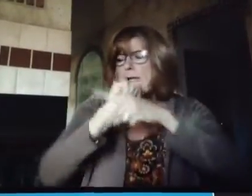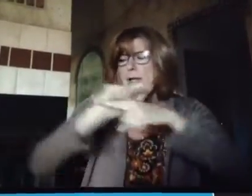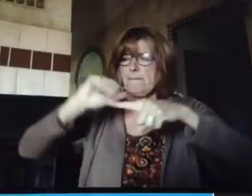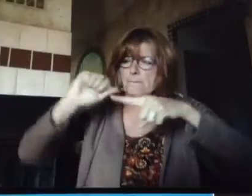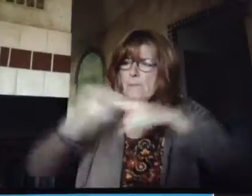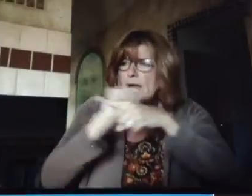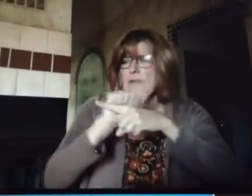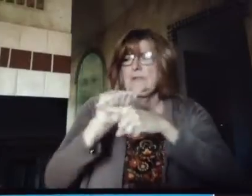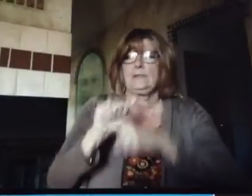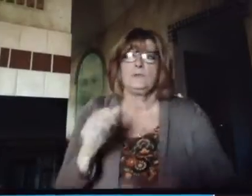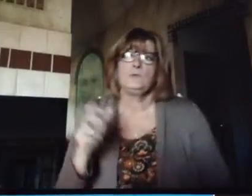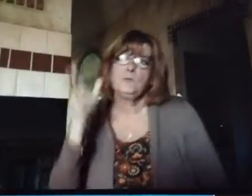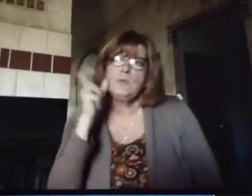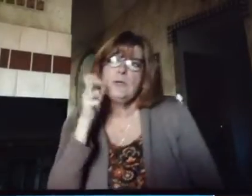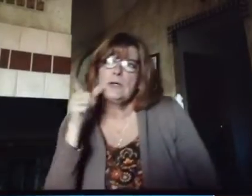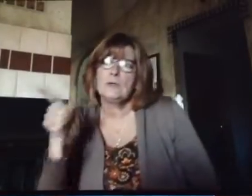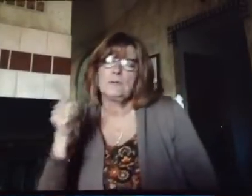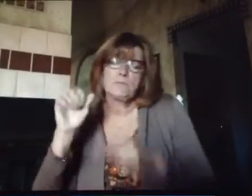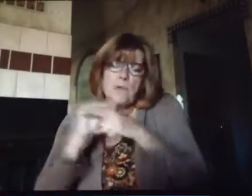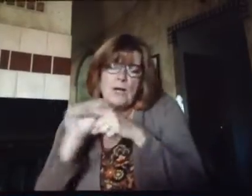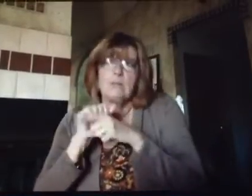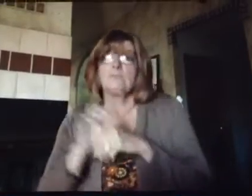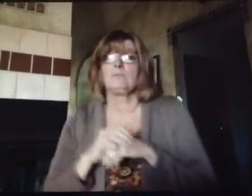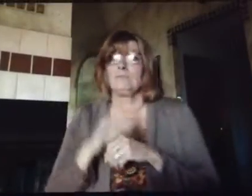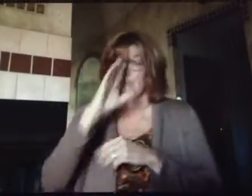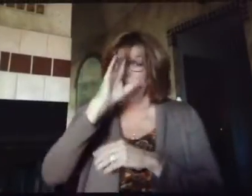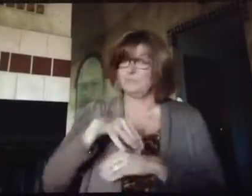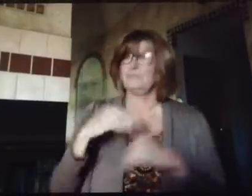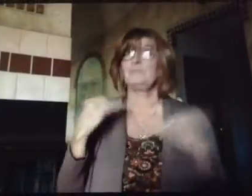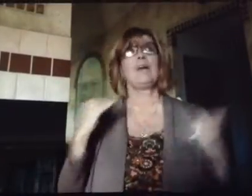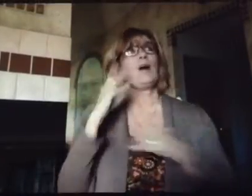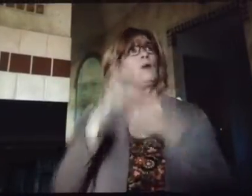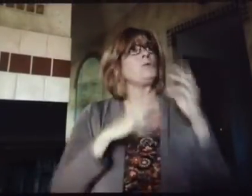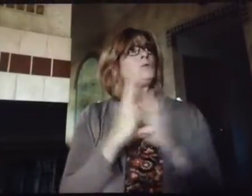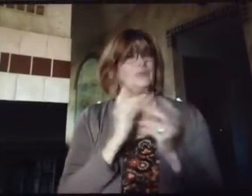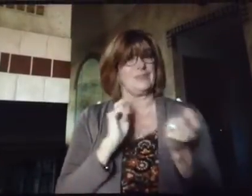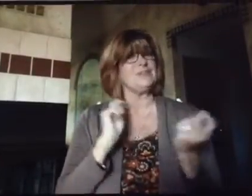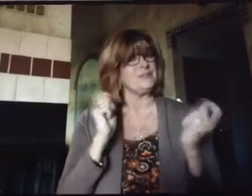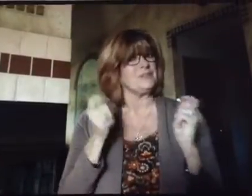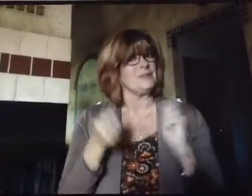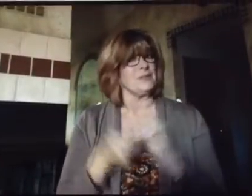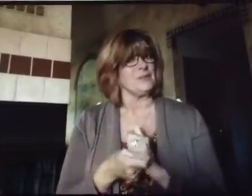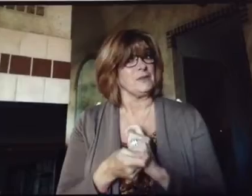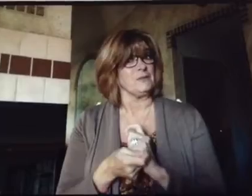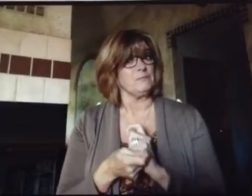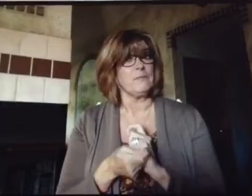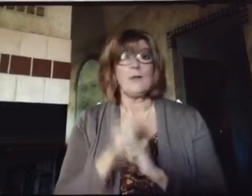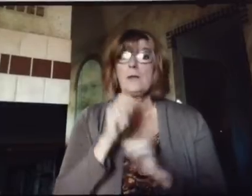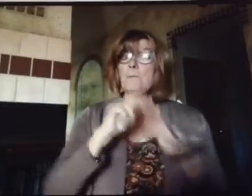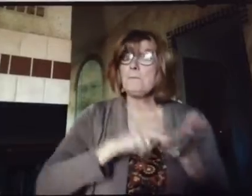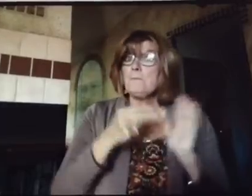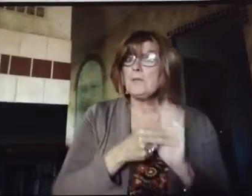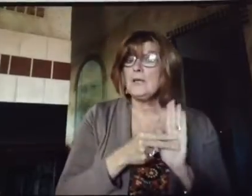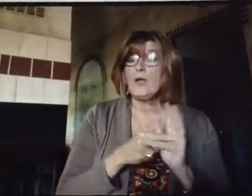to workshops and practice extremely hard and accept this feedback, because the world is always